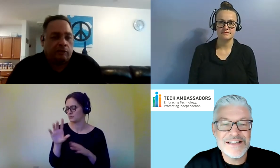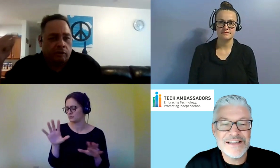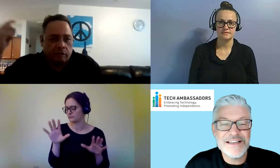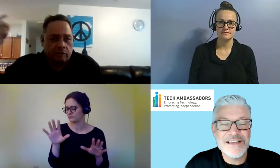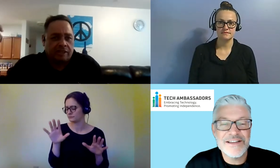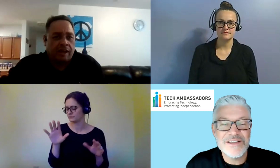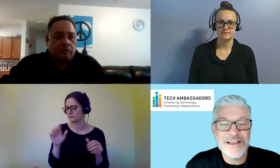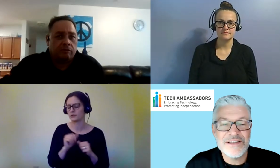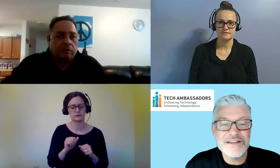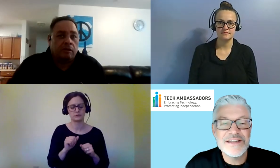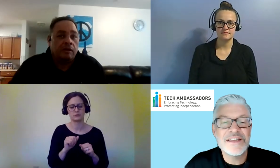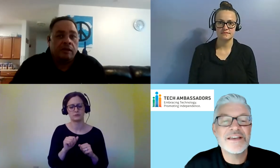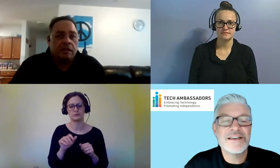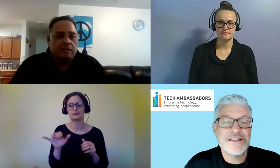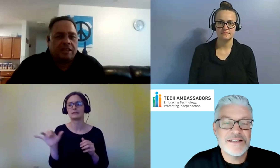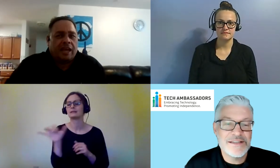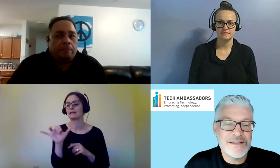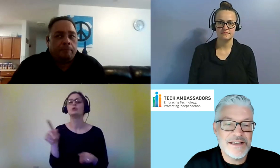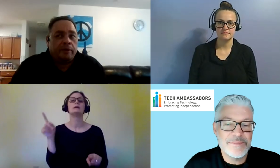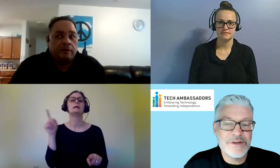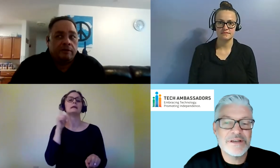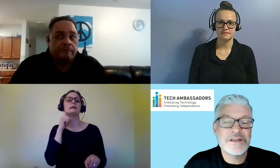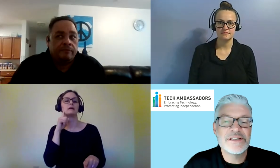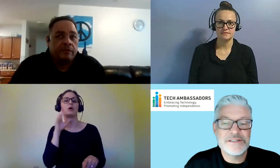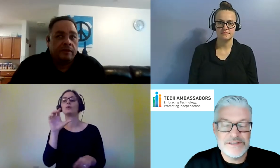like you hear a sound,